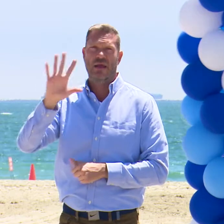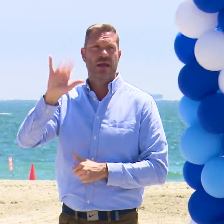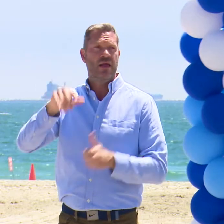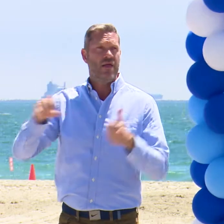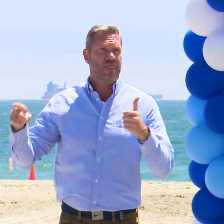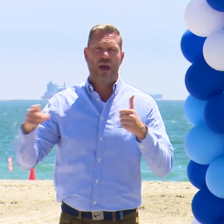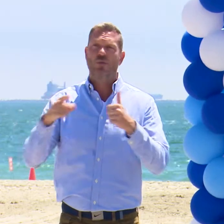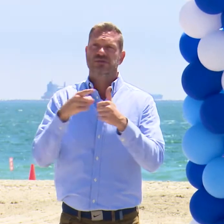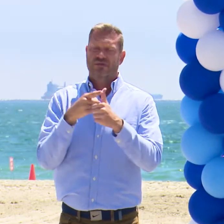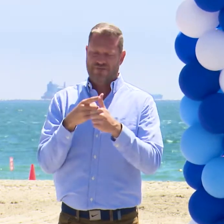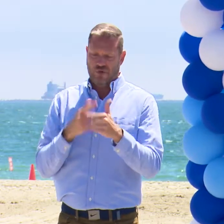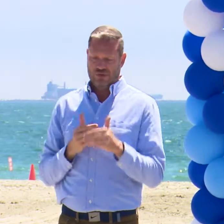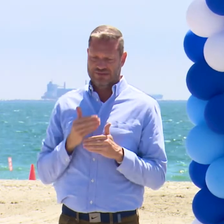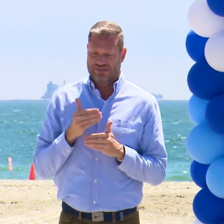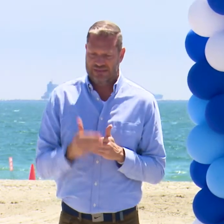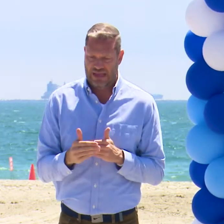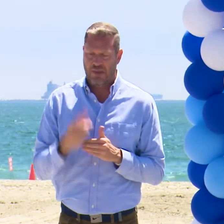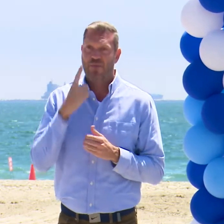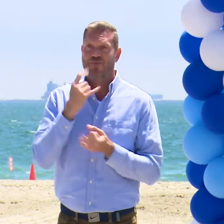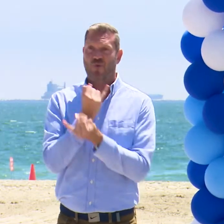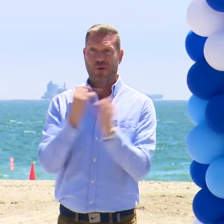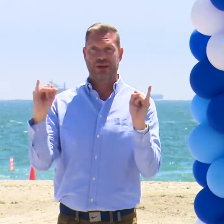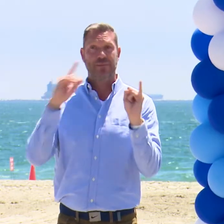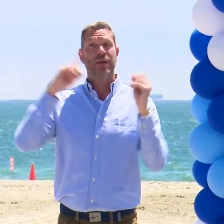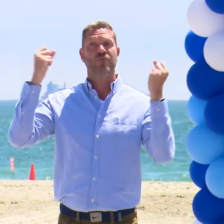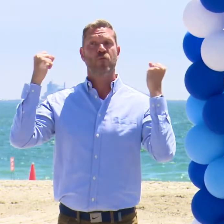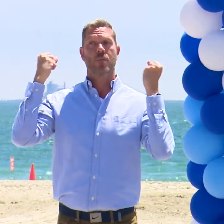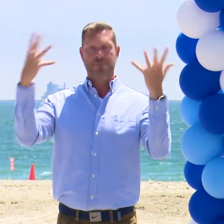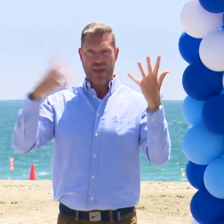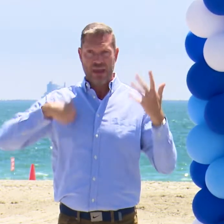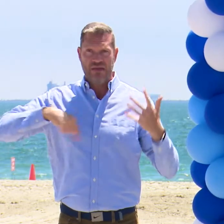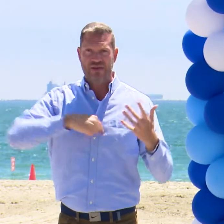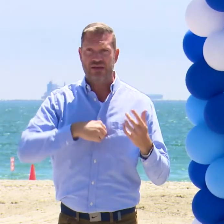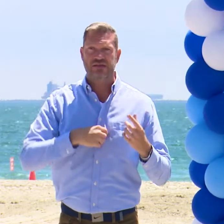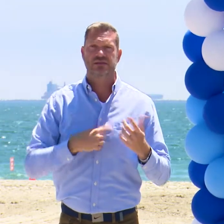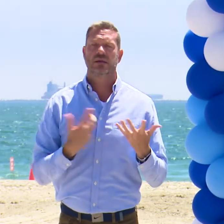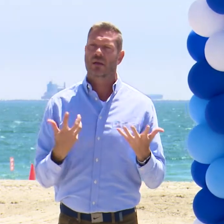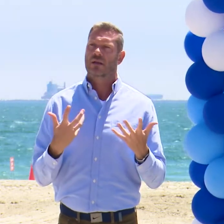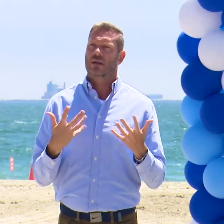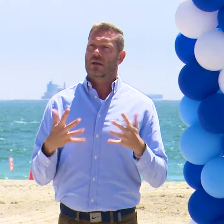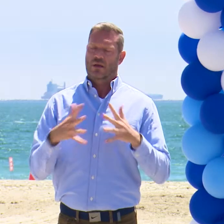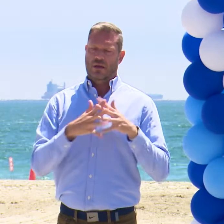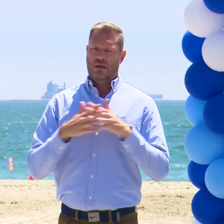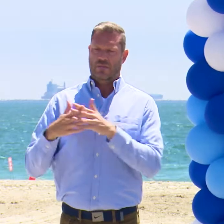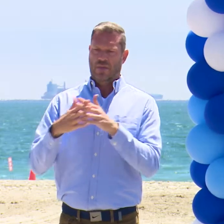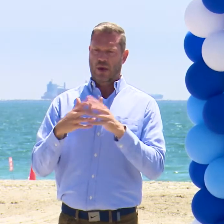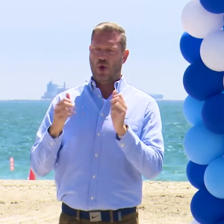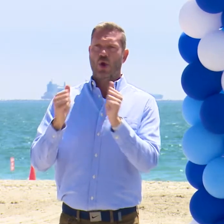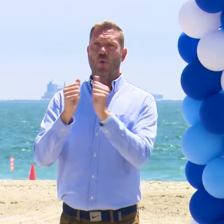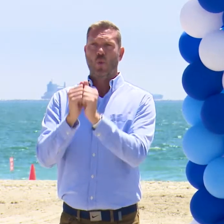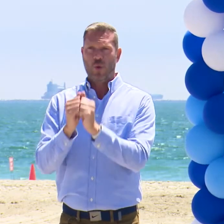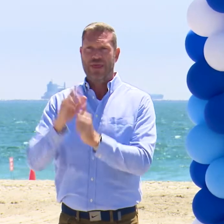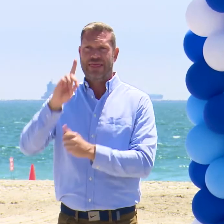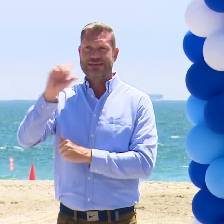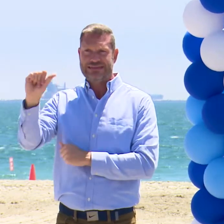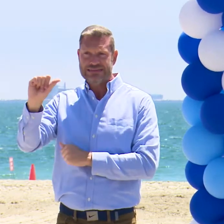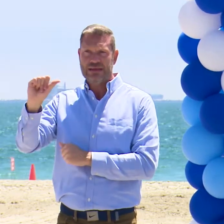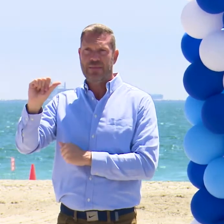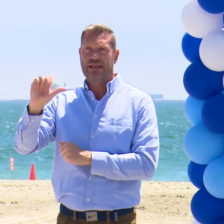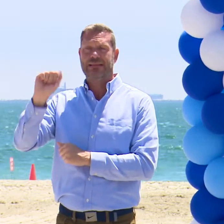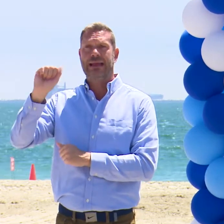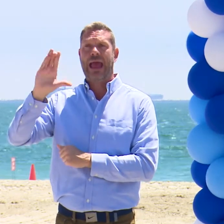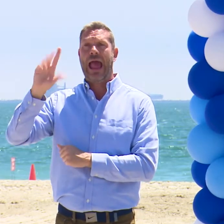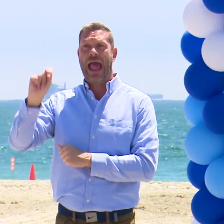the road to independence for many of us. But American with Disabilities Act really establishes just a